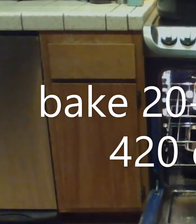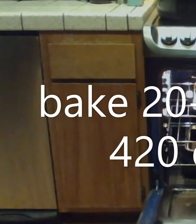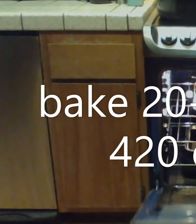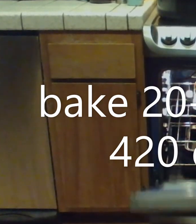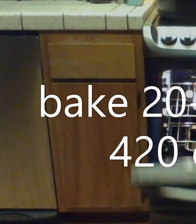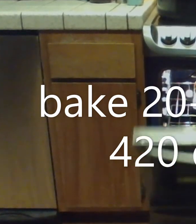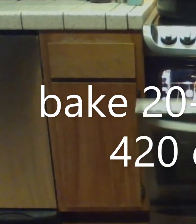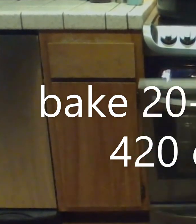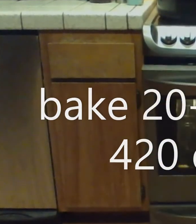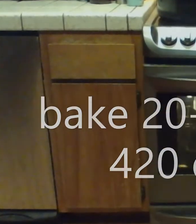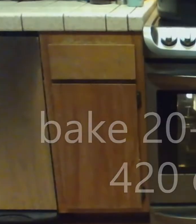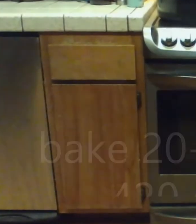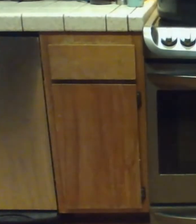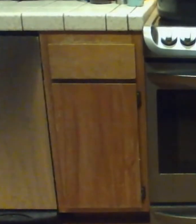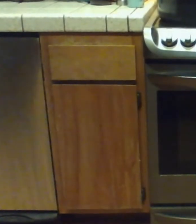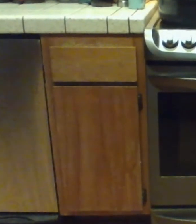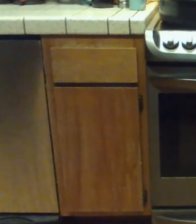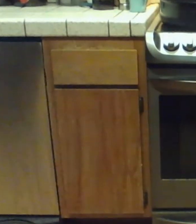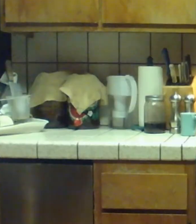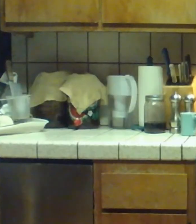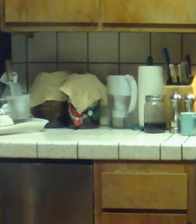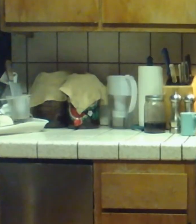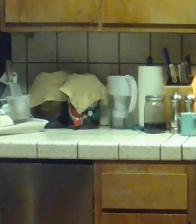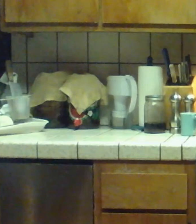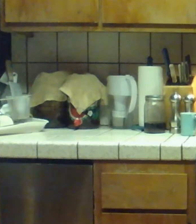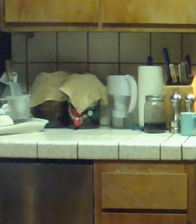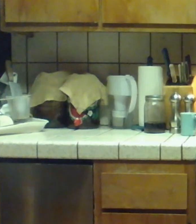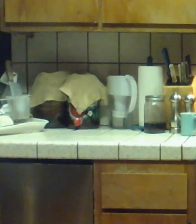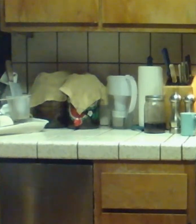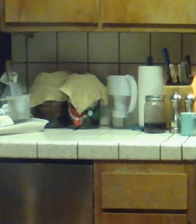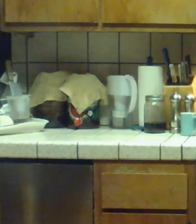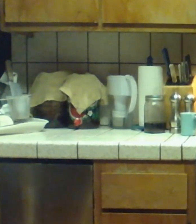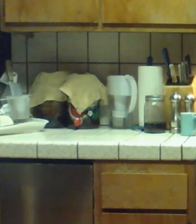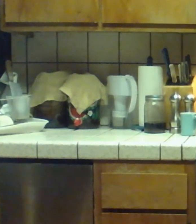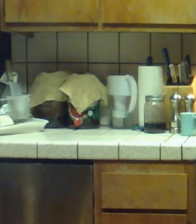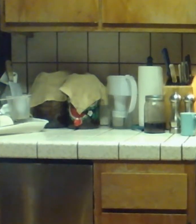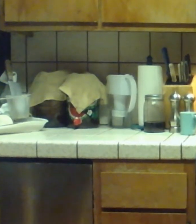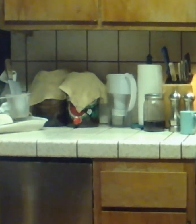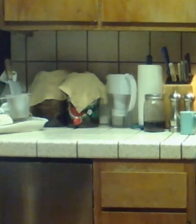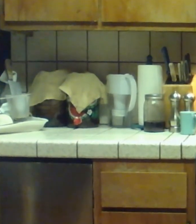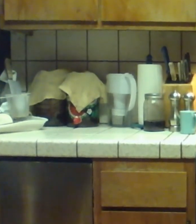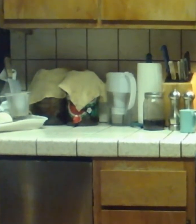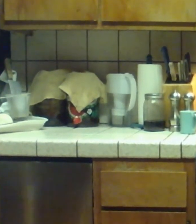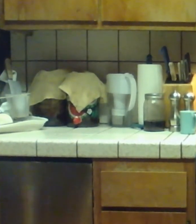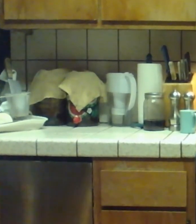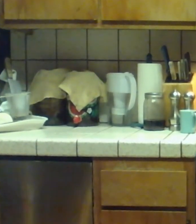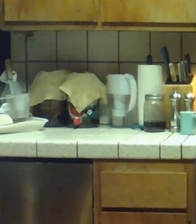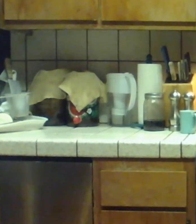They're ready.